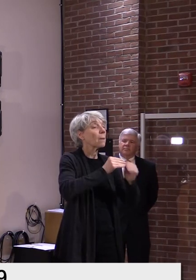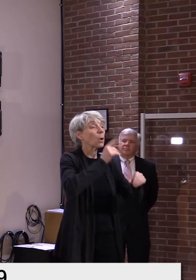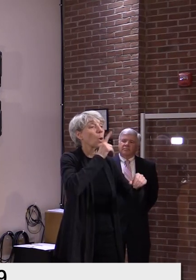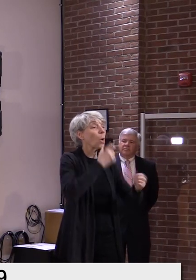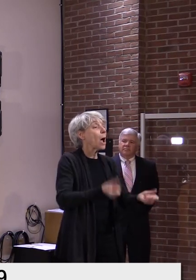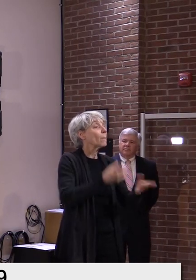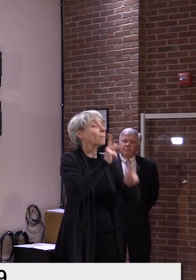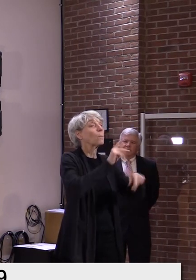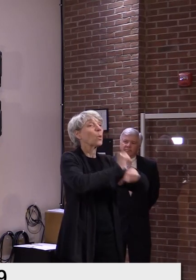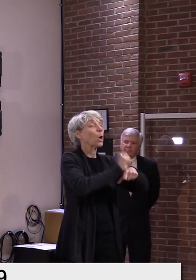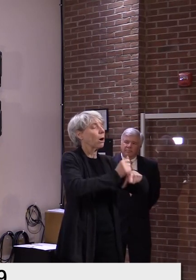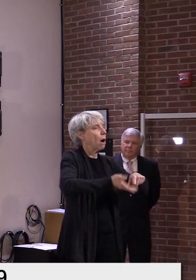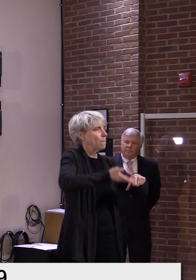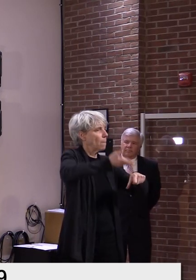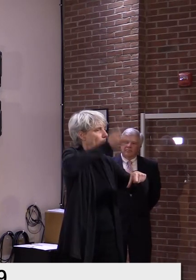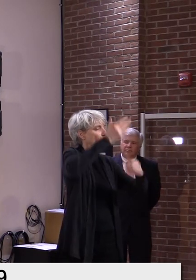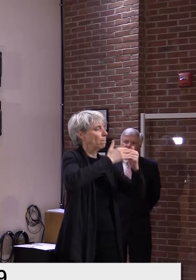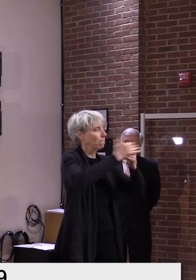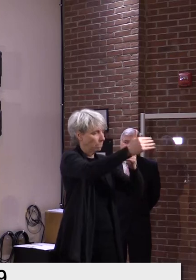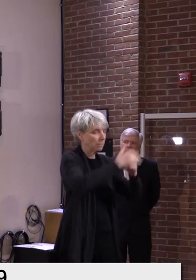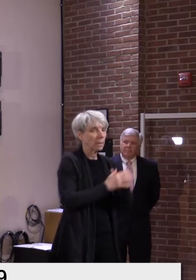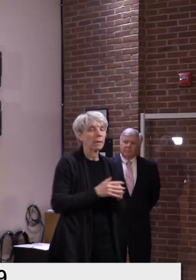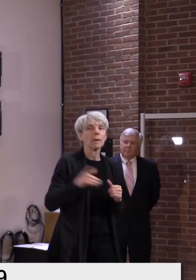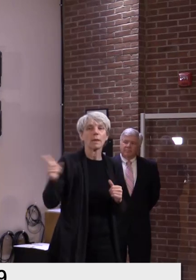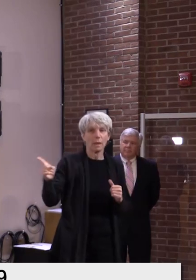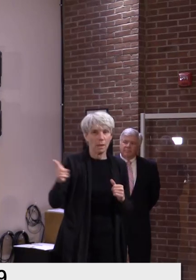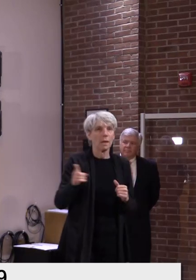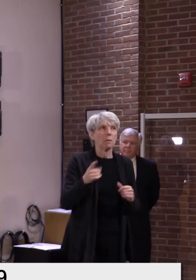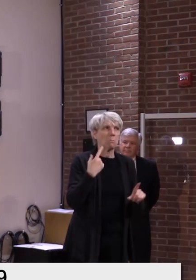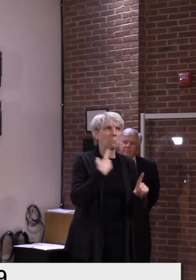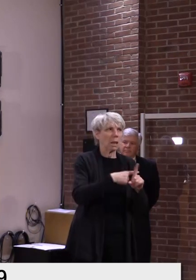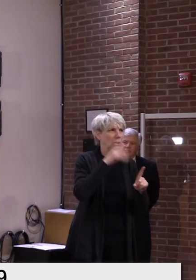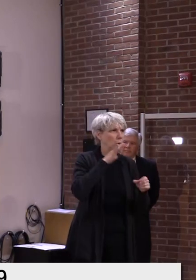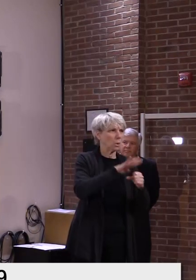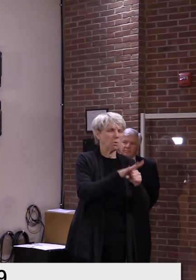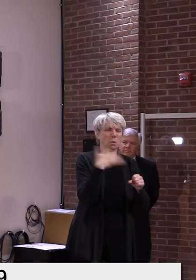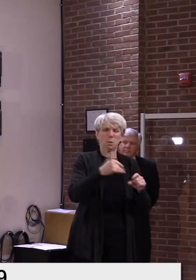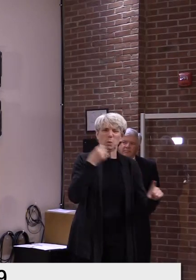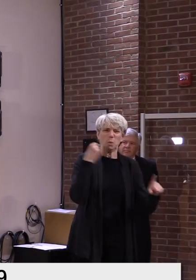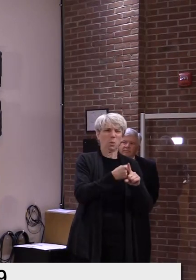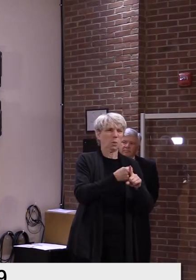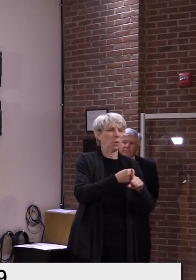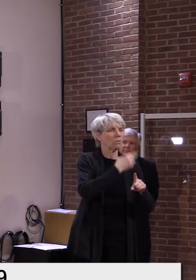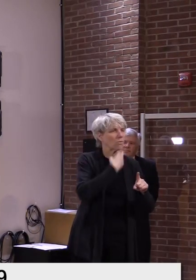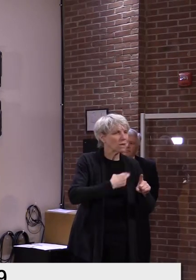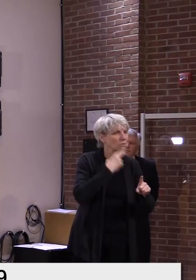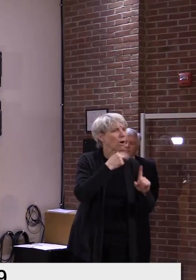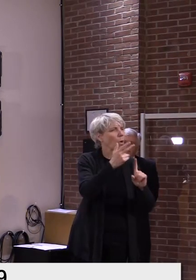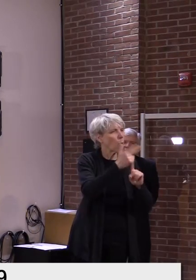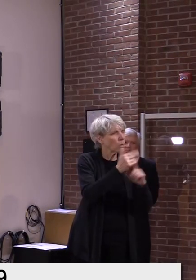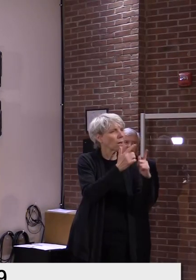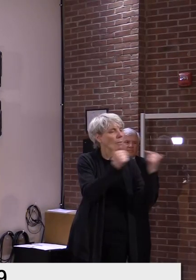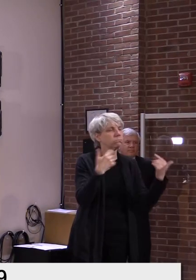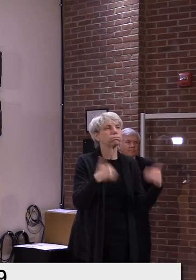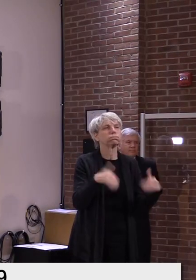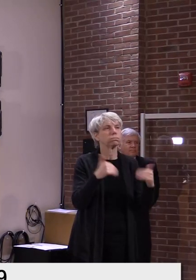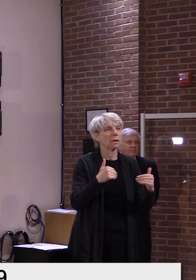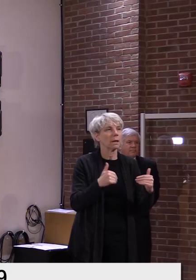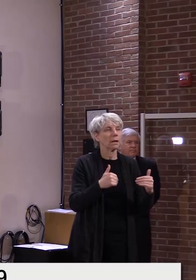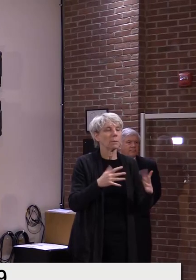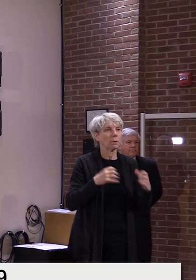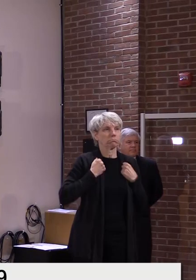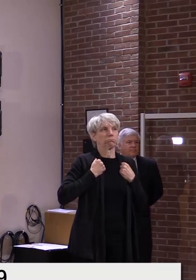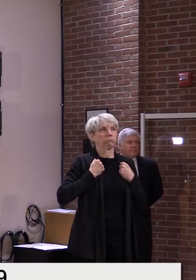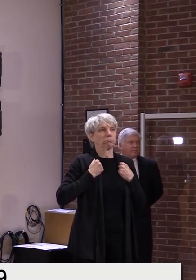think as well, with the hospitality sector being so dramatically affected, having more people traveling, we're seeing the numbers tick up a